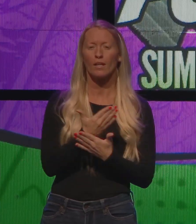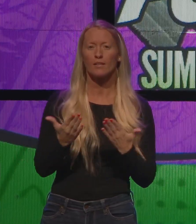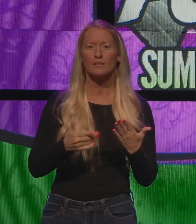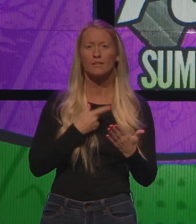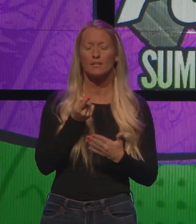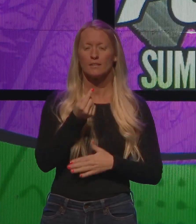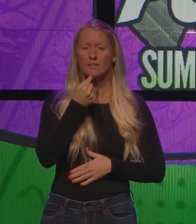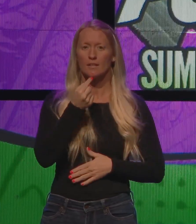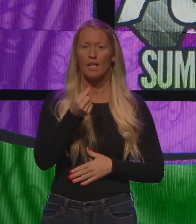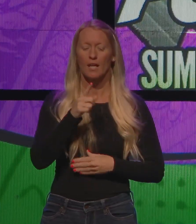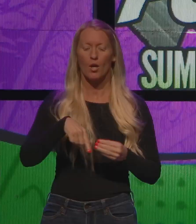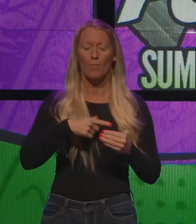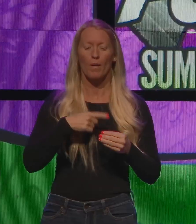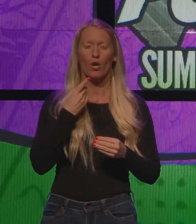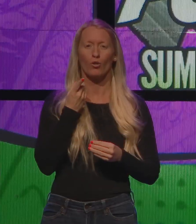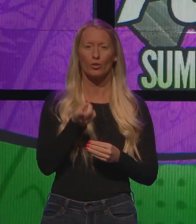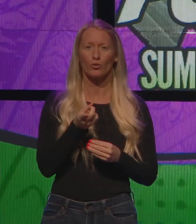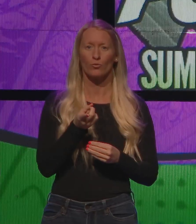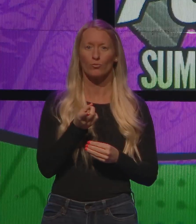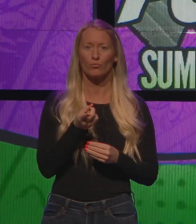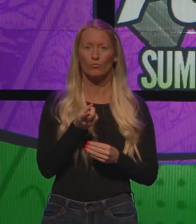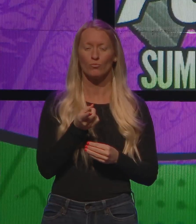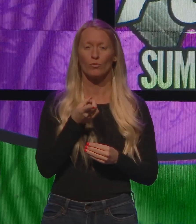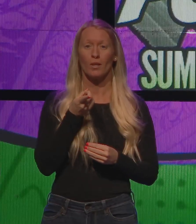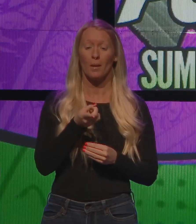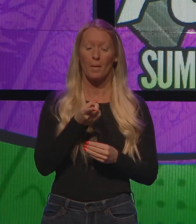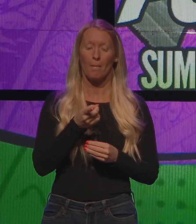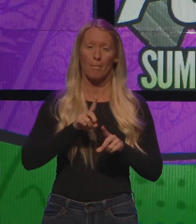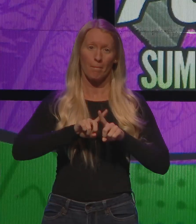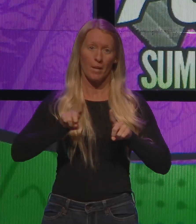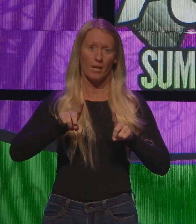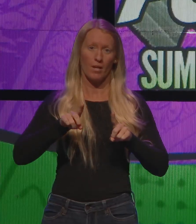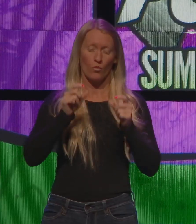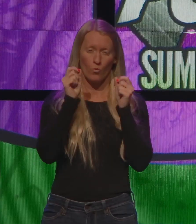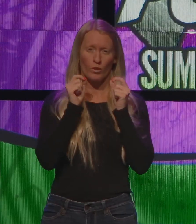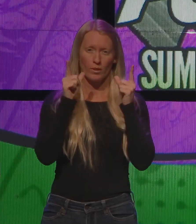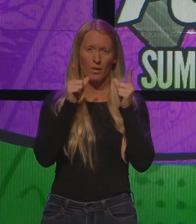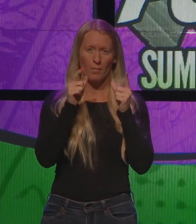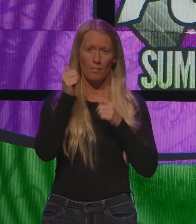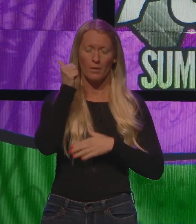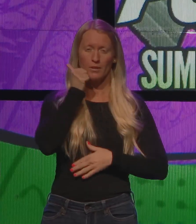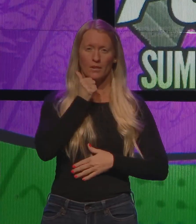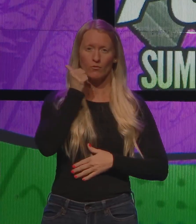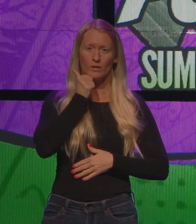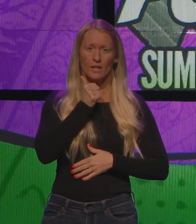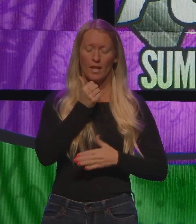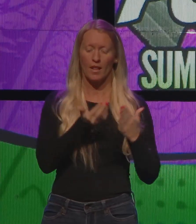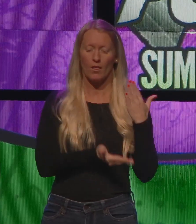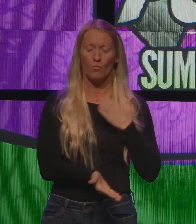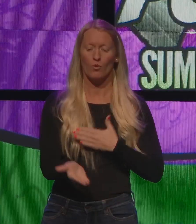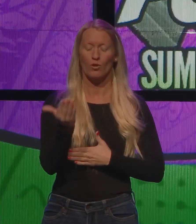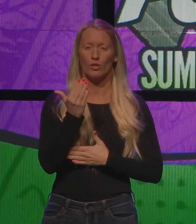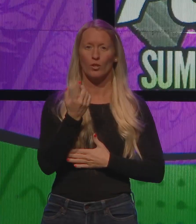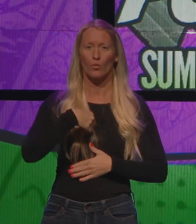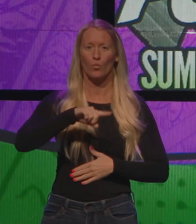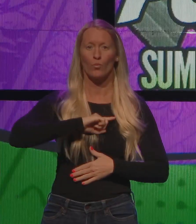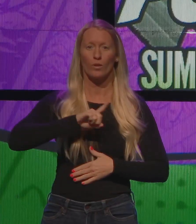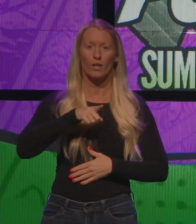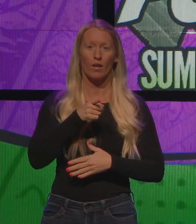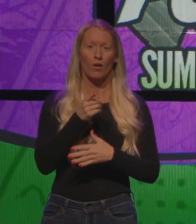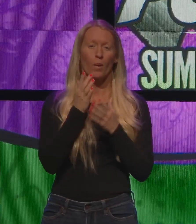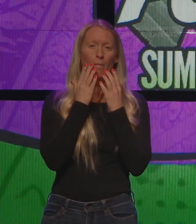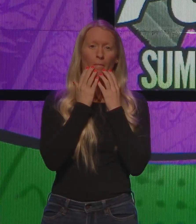you. But we can wake up each day knowing that we are beloved and that we are good and that we are also made for